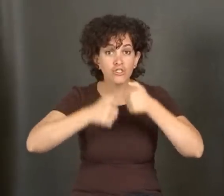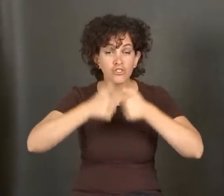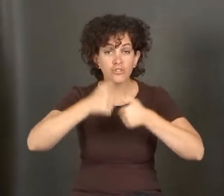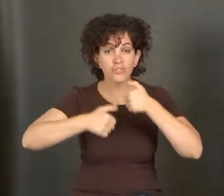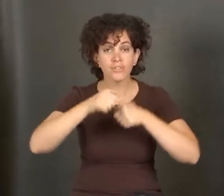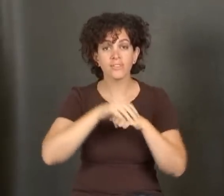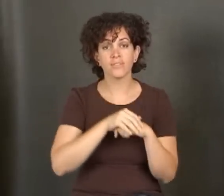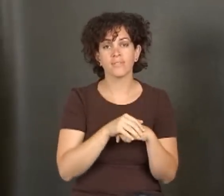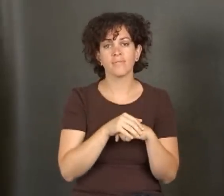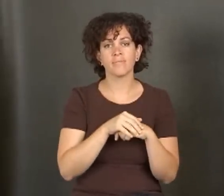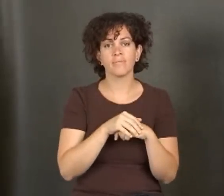Pager.